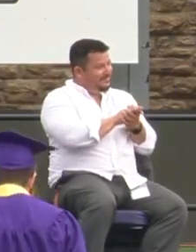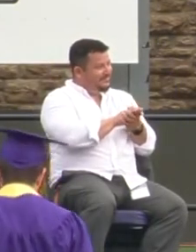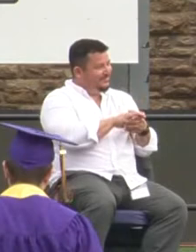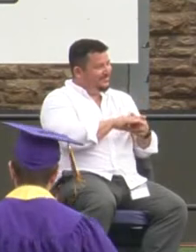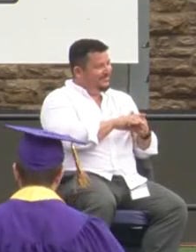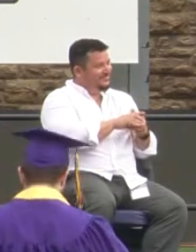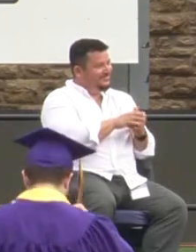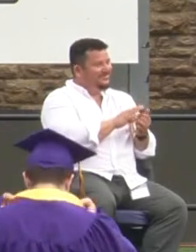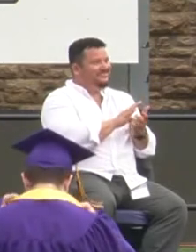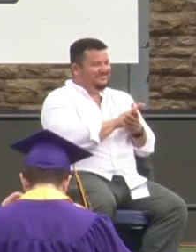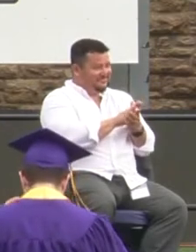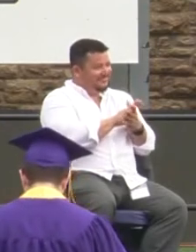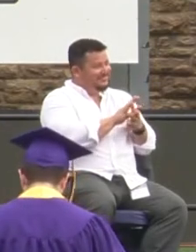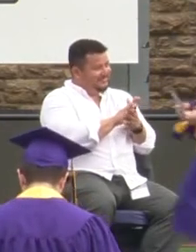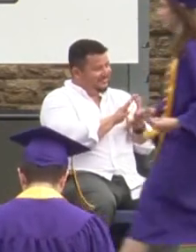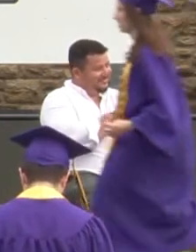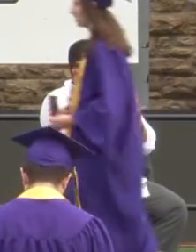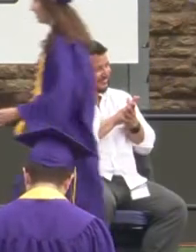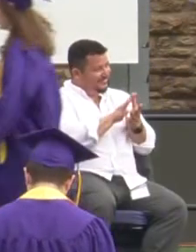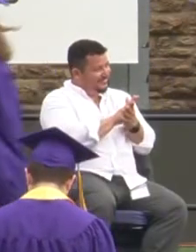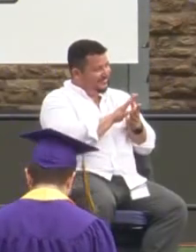Evelyn Anton.